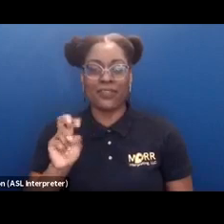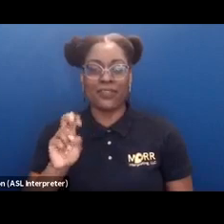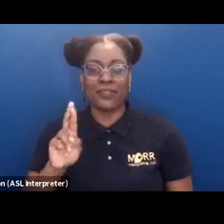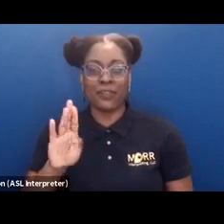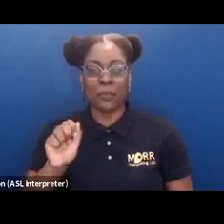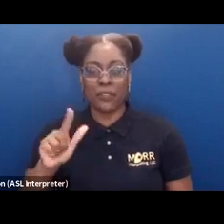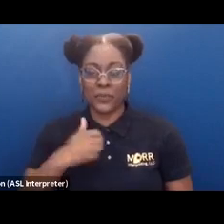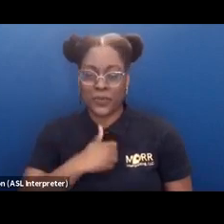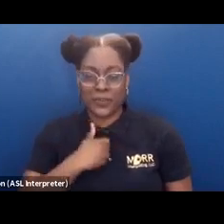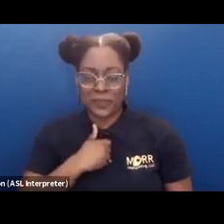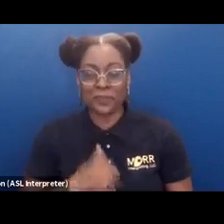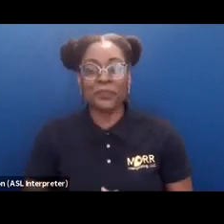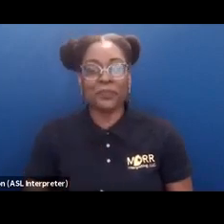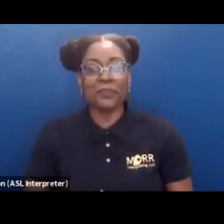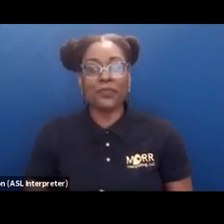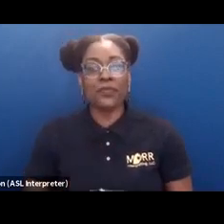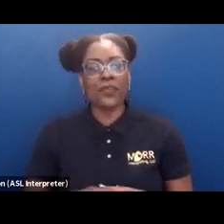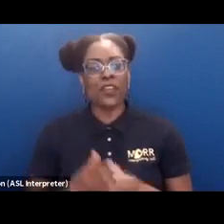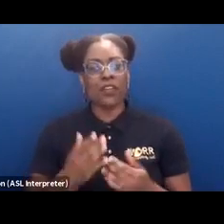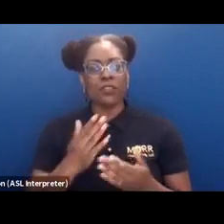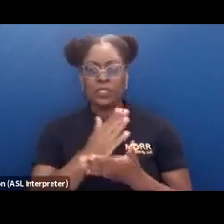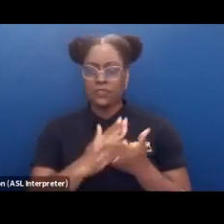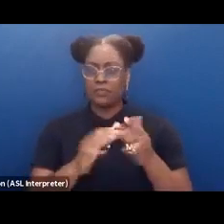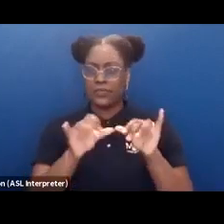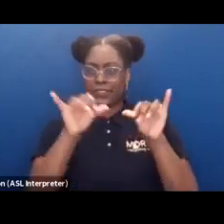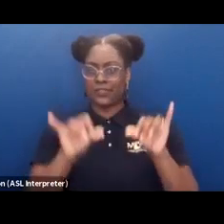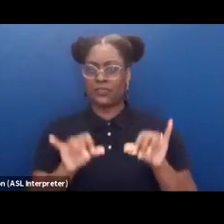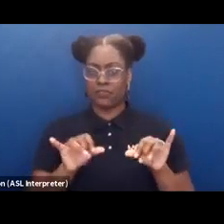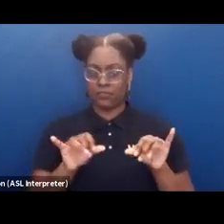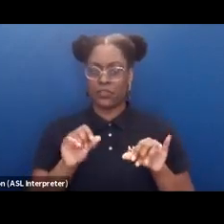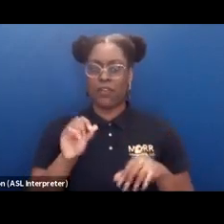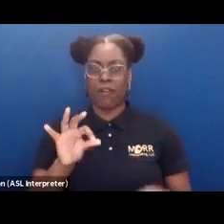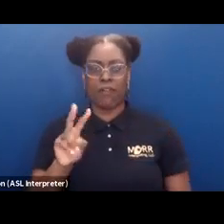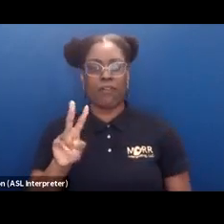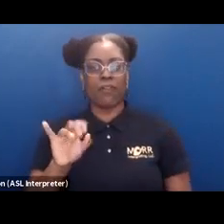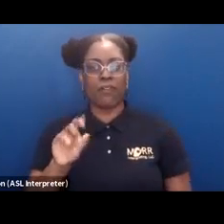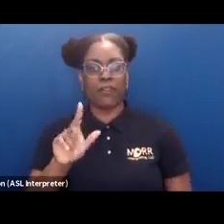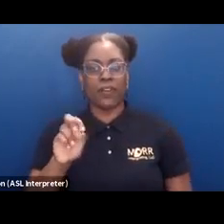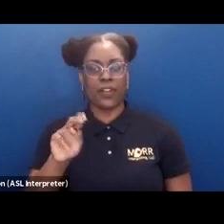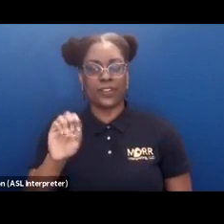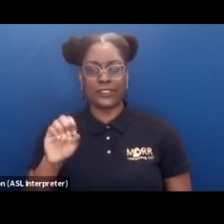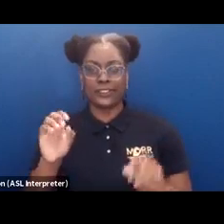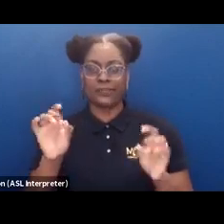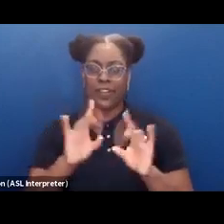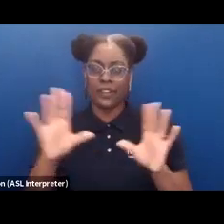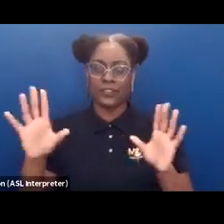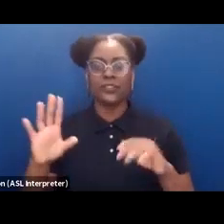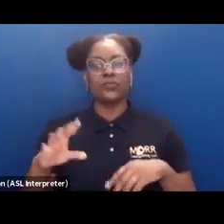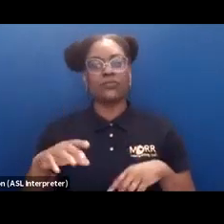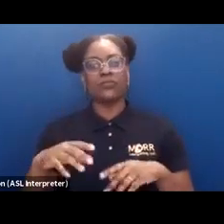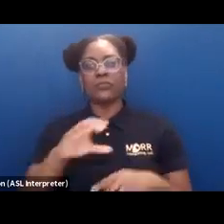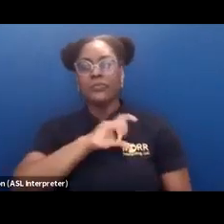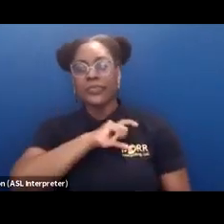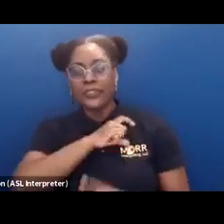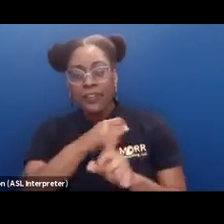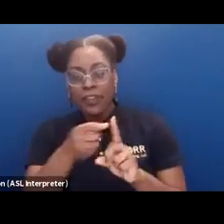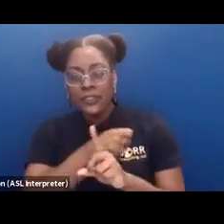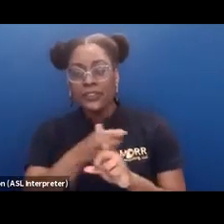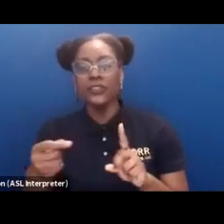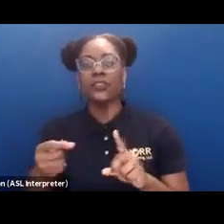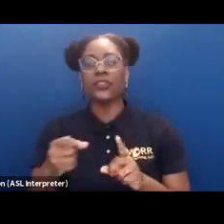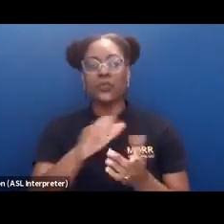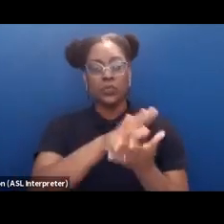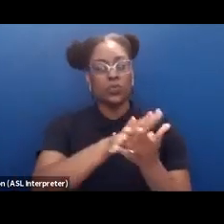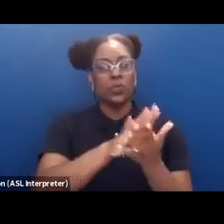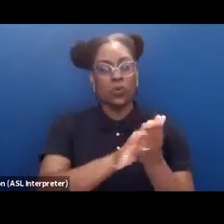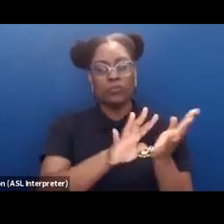perpetuate themselves, and the police violence, school to prison pipeline, etc. And